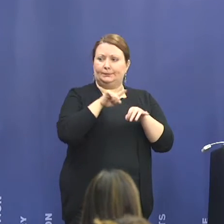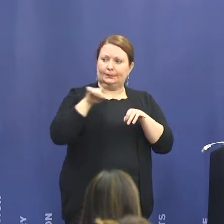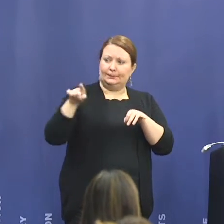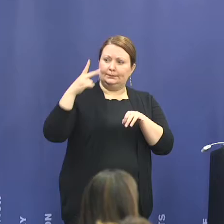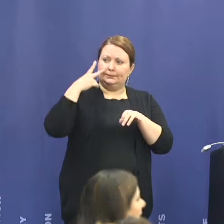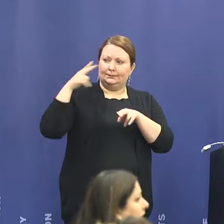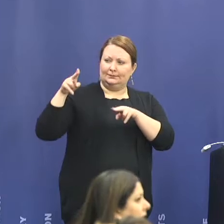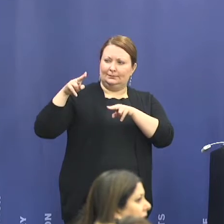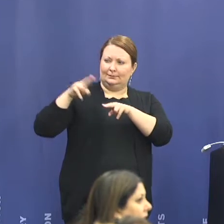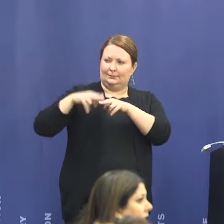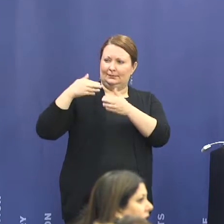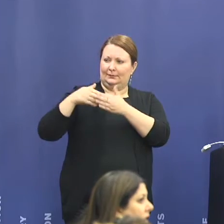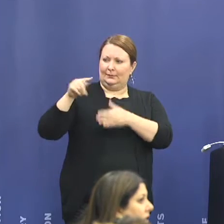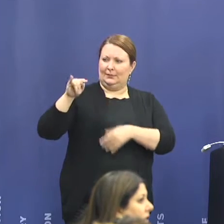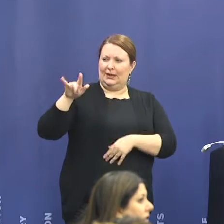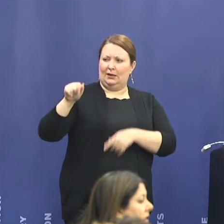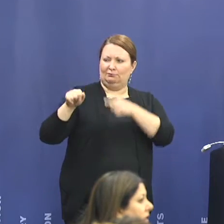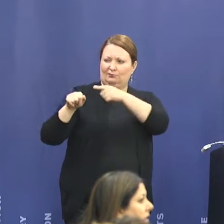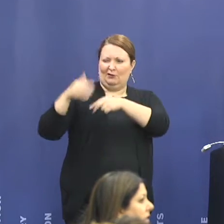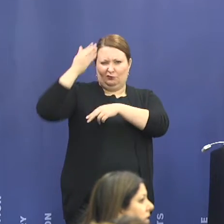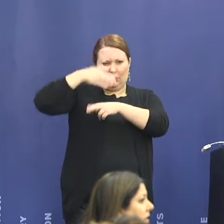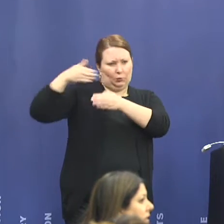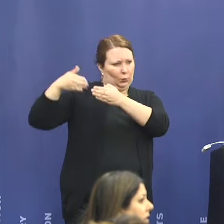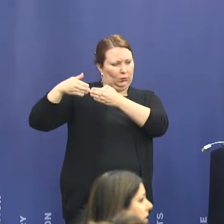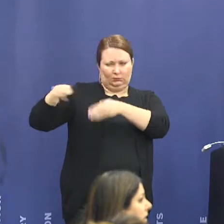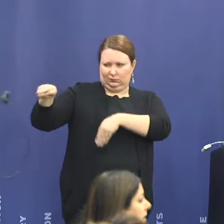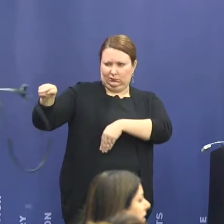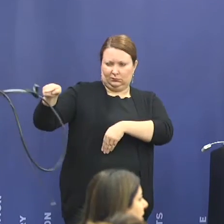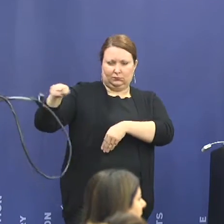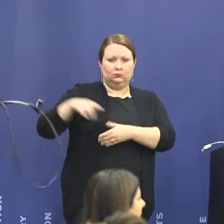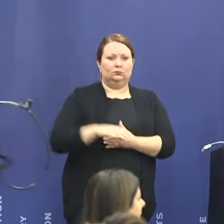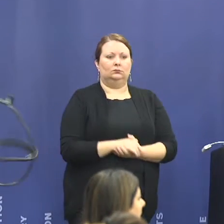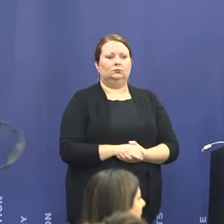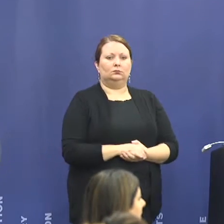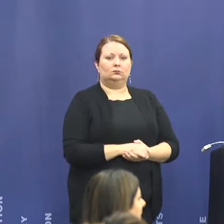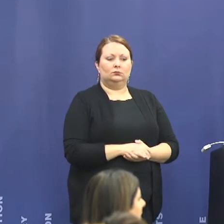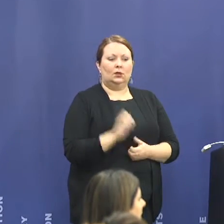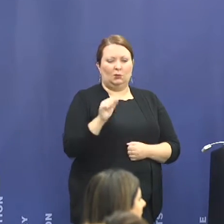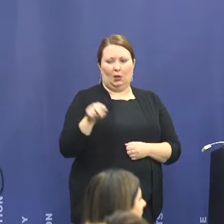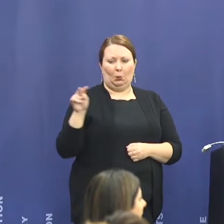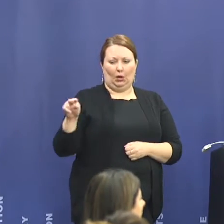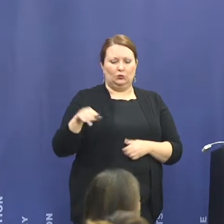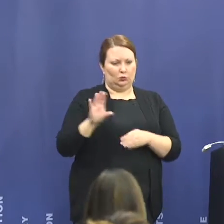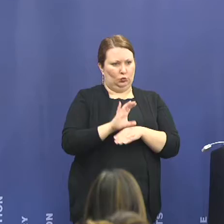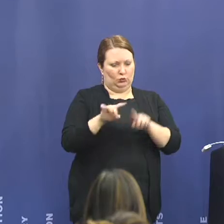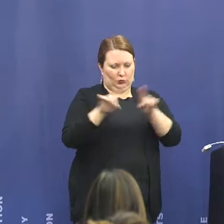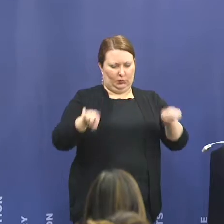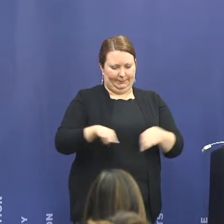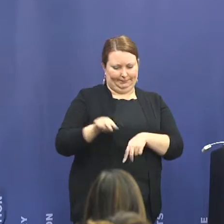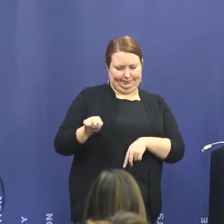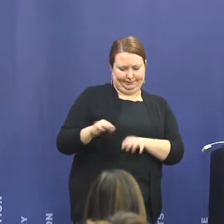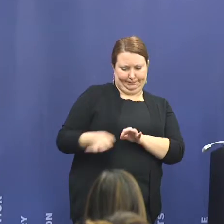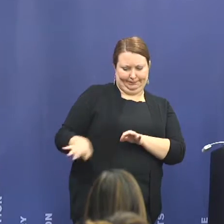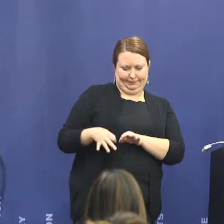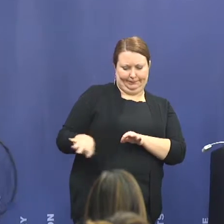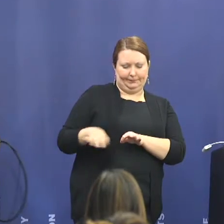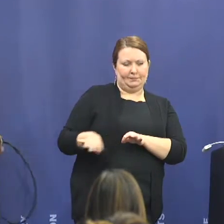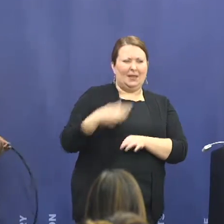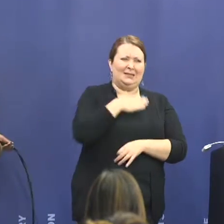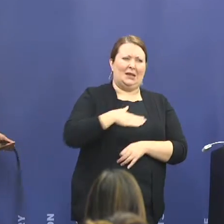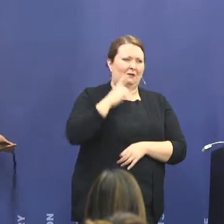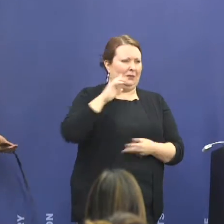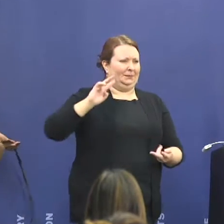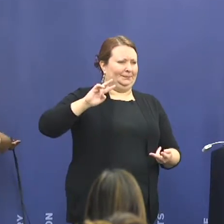come and sit next to Tina, who is sitting right here in the corner, and you can watch it on her computer. Again, I apologize for